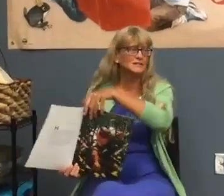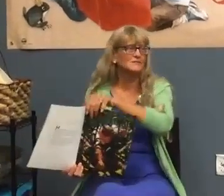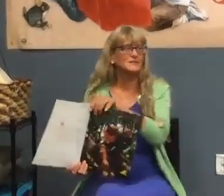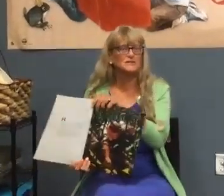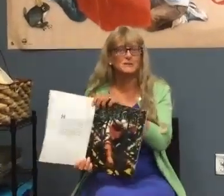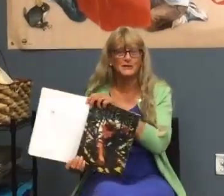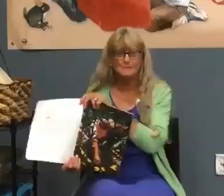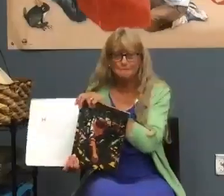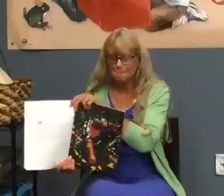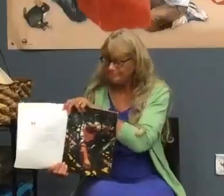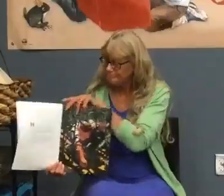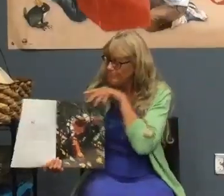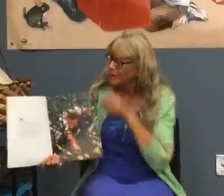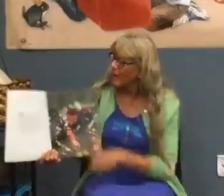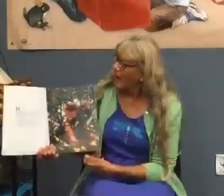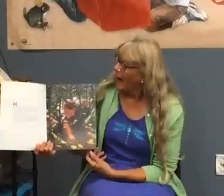I just love this story.